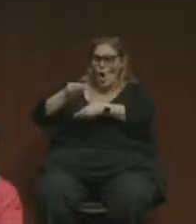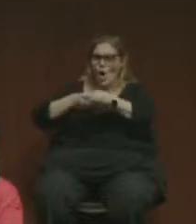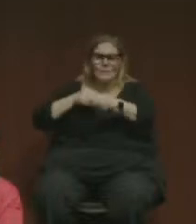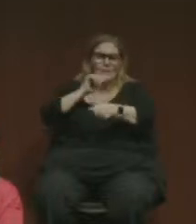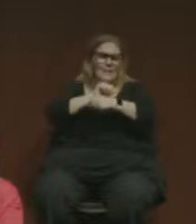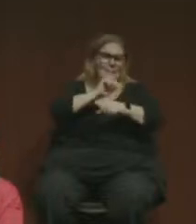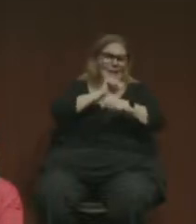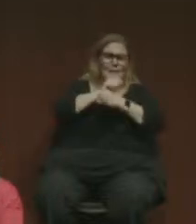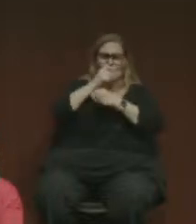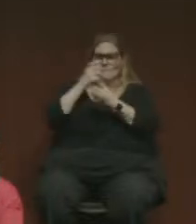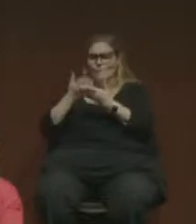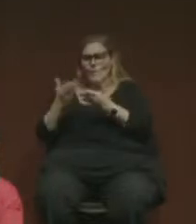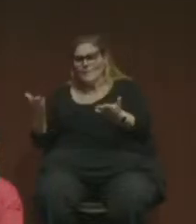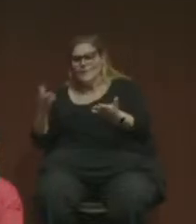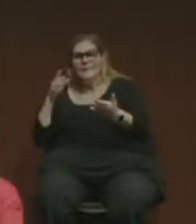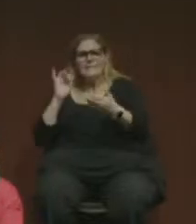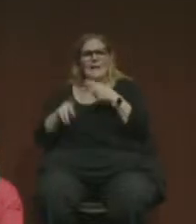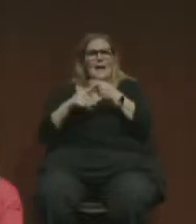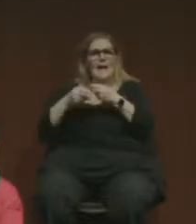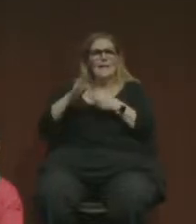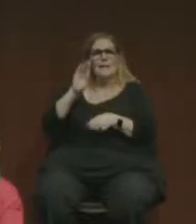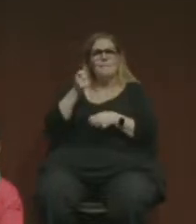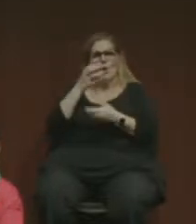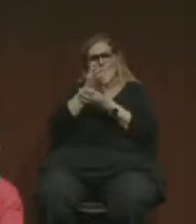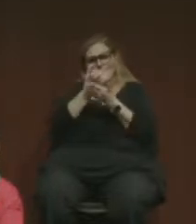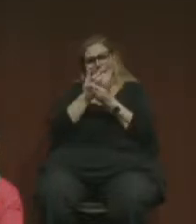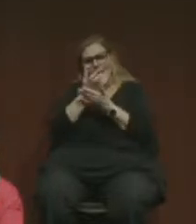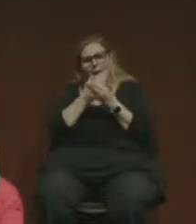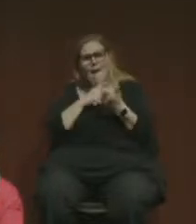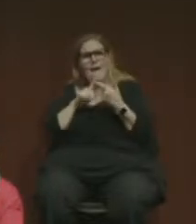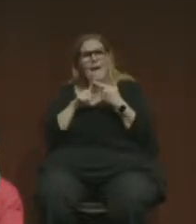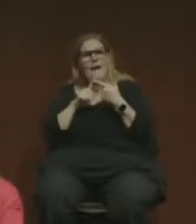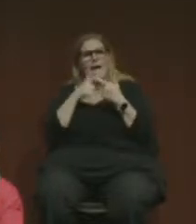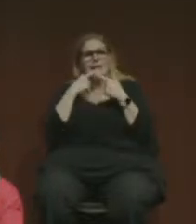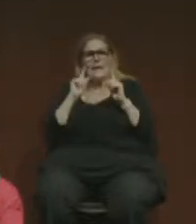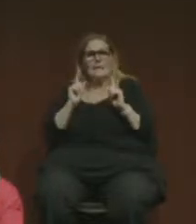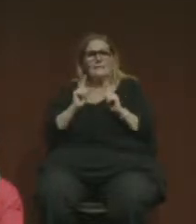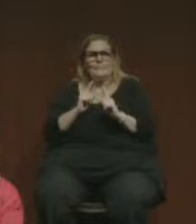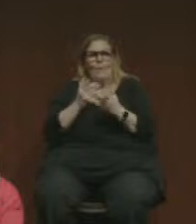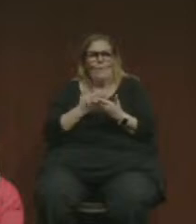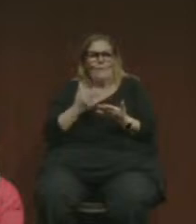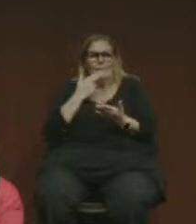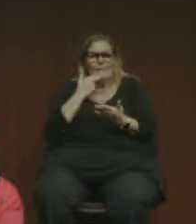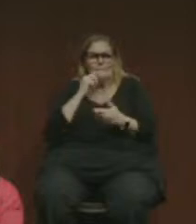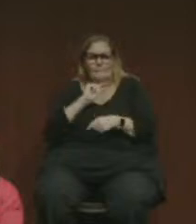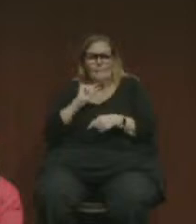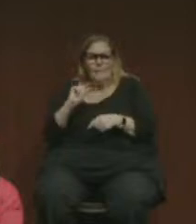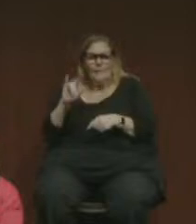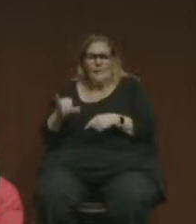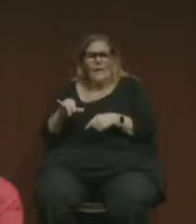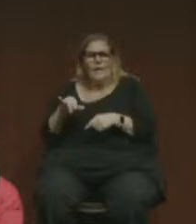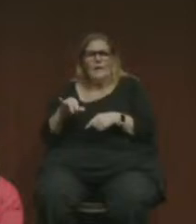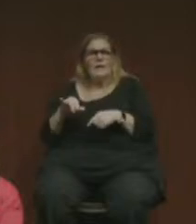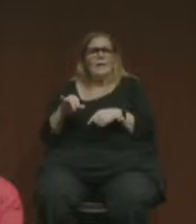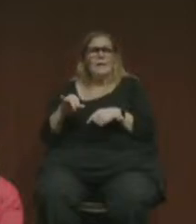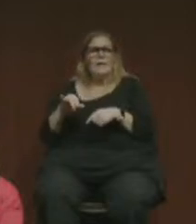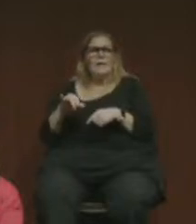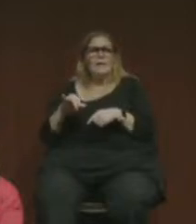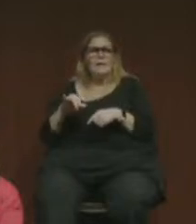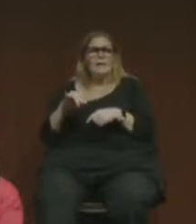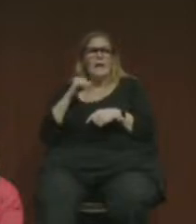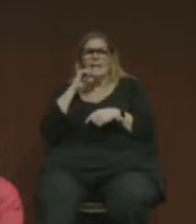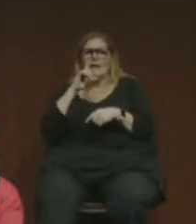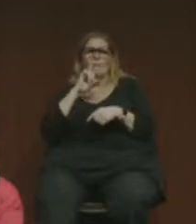goods. They want you to continue to beg and get small things, migalia, as they call it, and not,